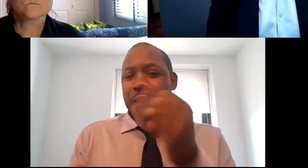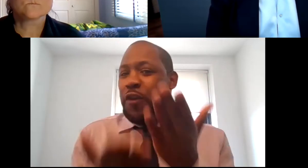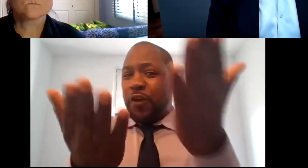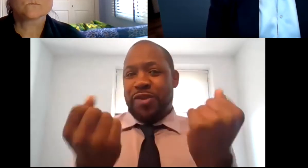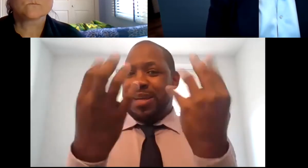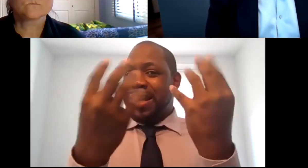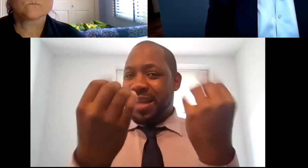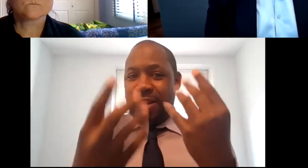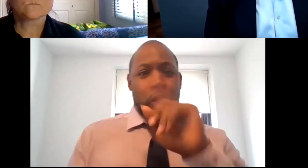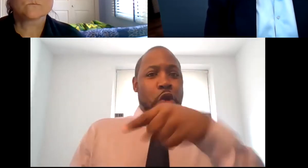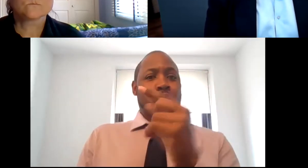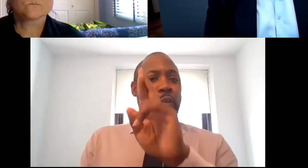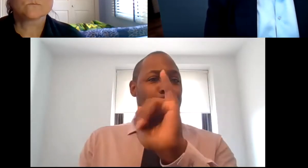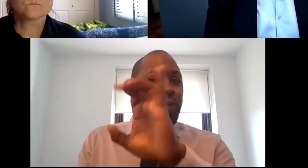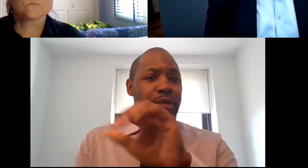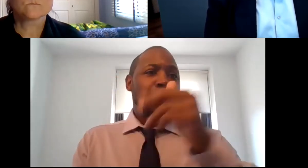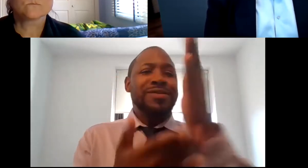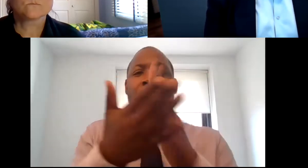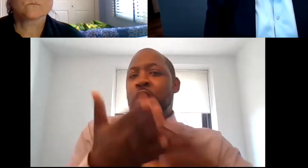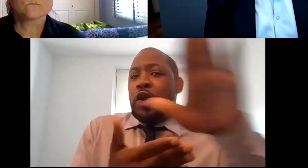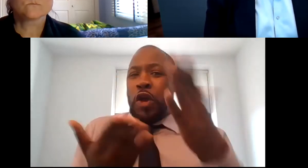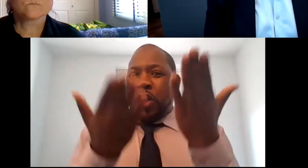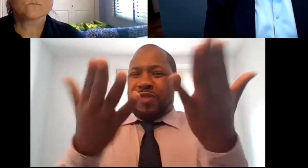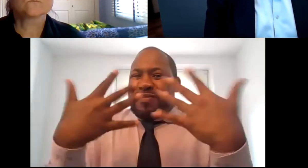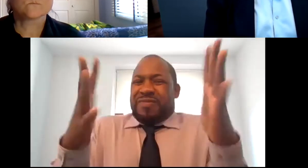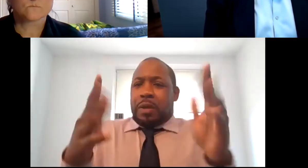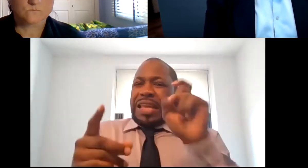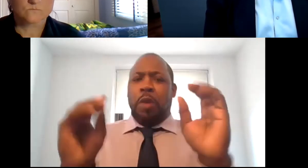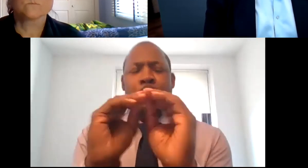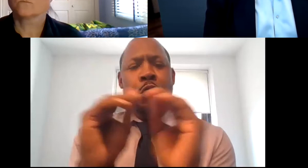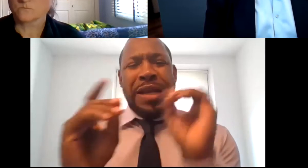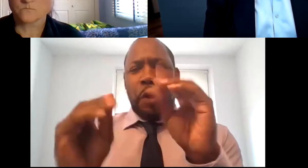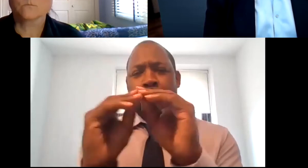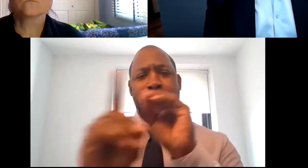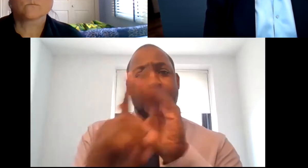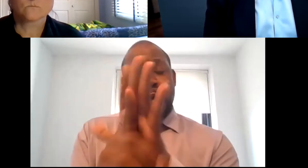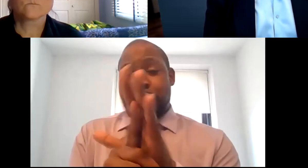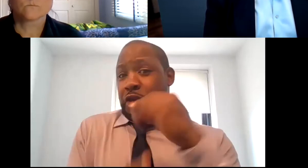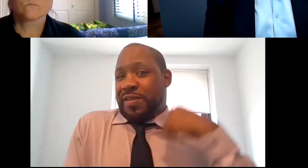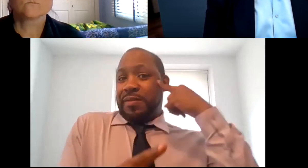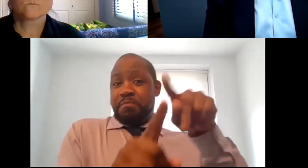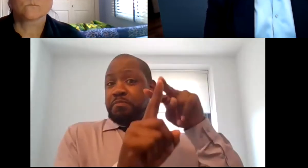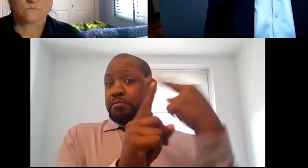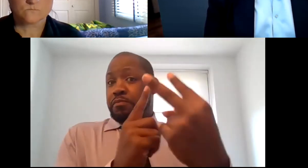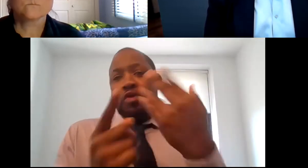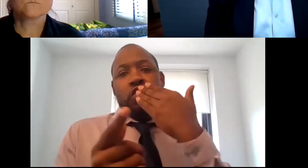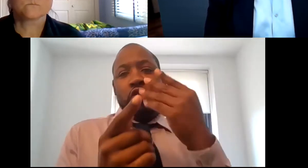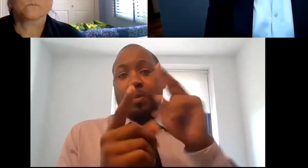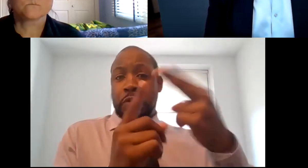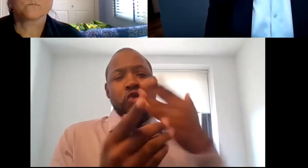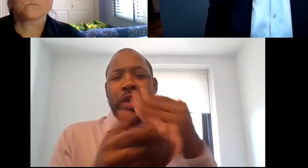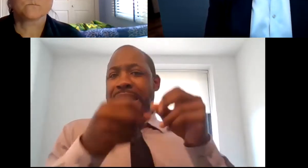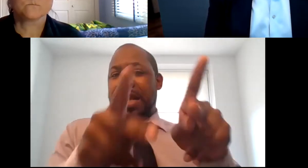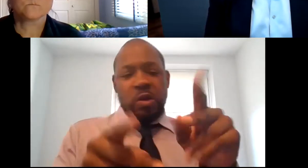now don't have a lot of signing skills, at the high school level, because they're learning just the foundation, the preliminary.